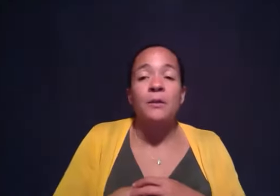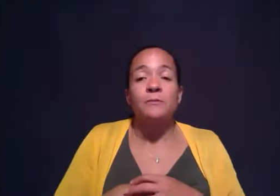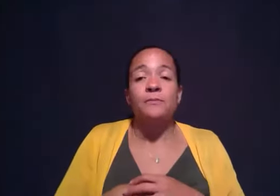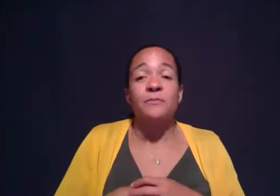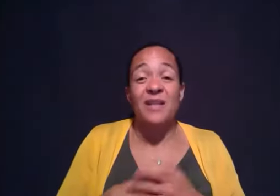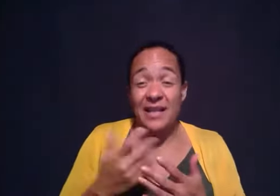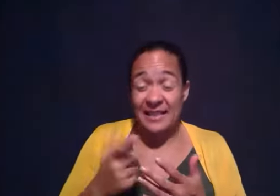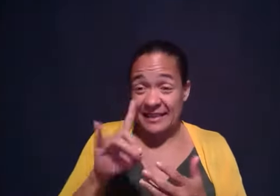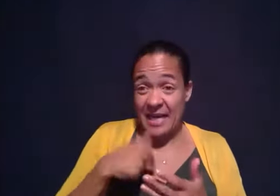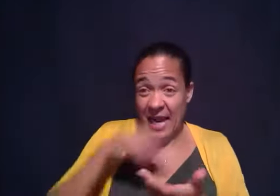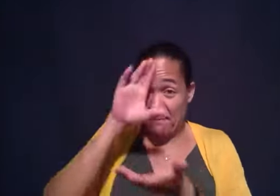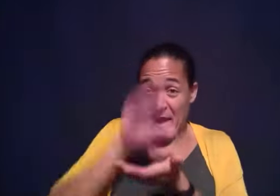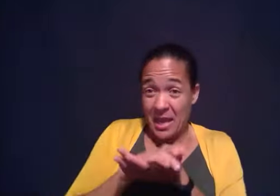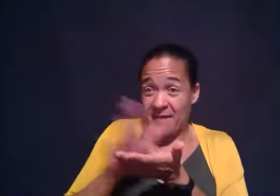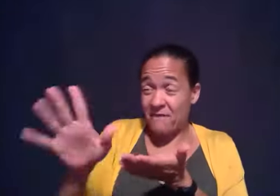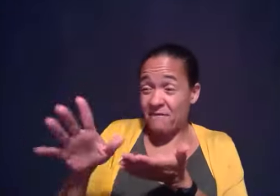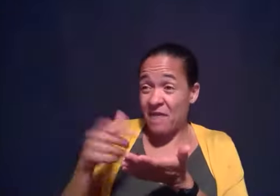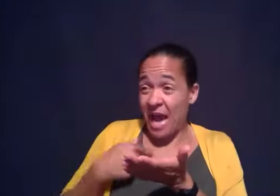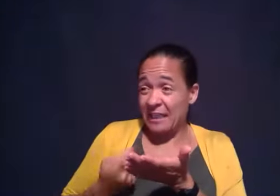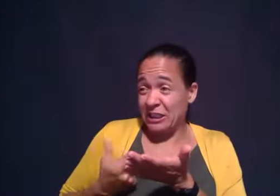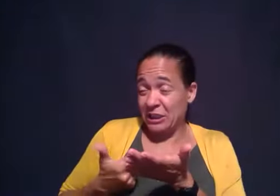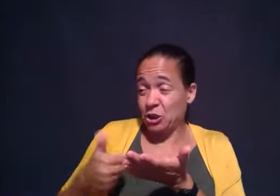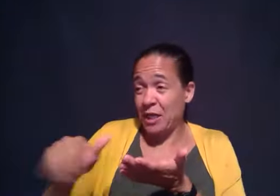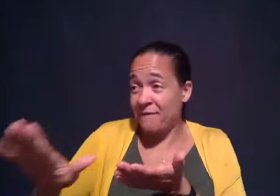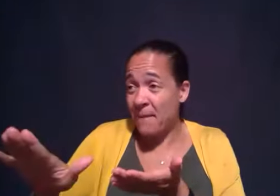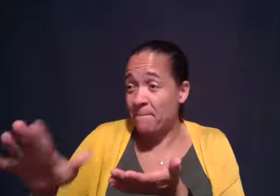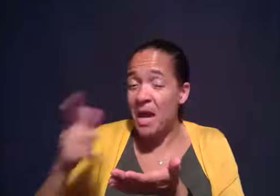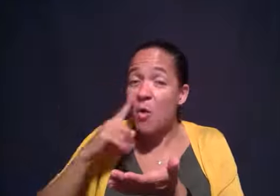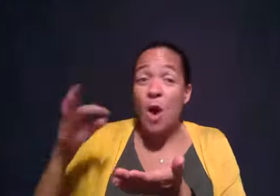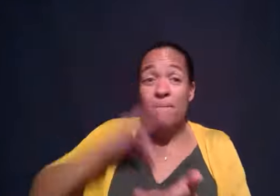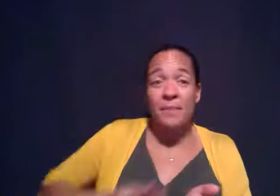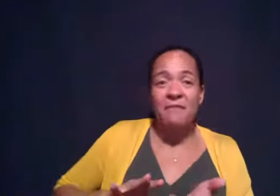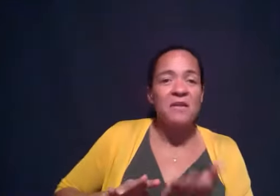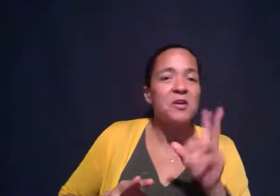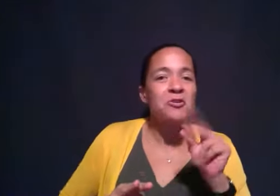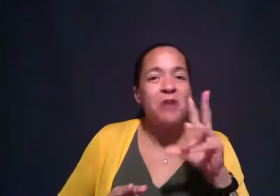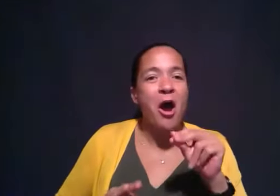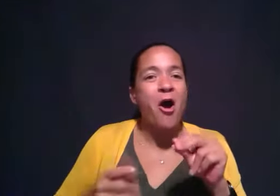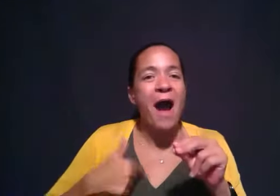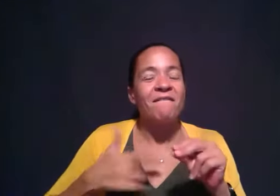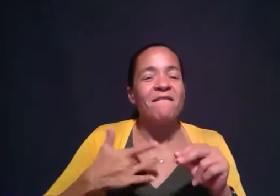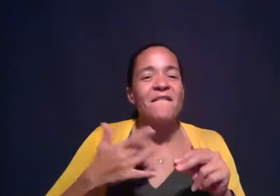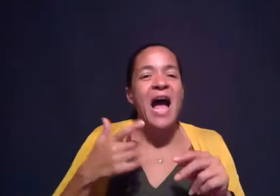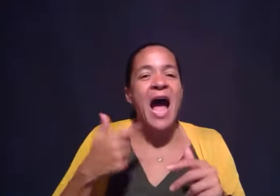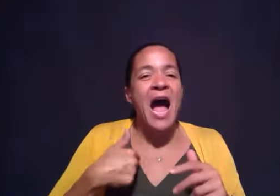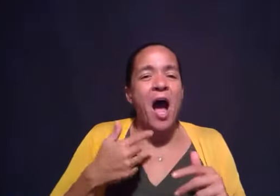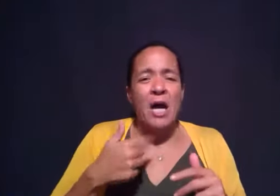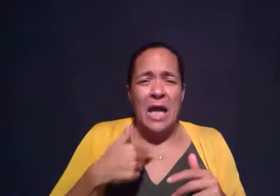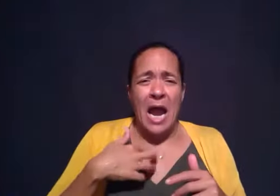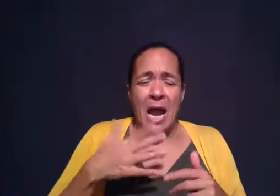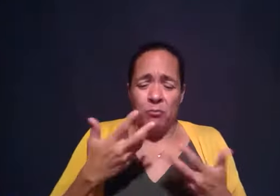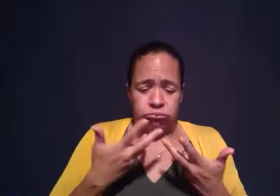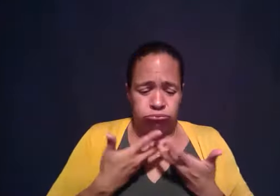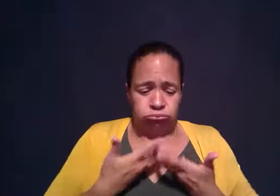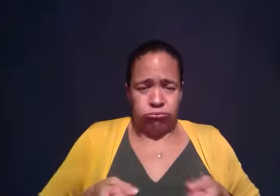All I ever think is, I'm just going to be left with nothing. I will be the hole in the donut. You know, that whole thing.